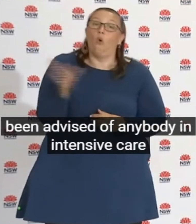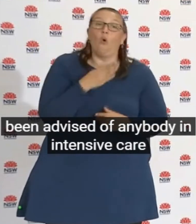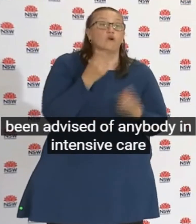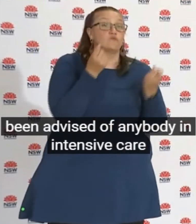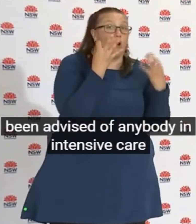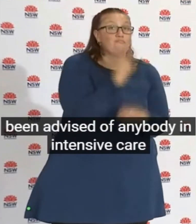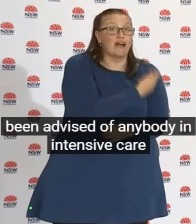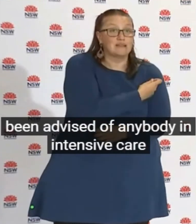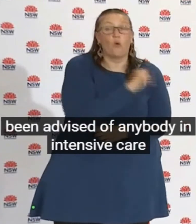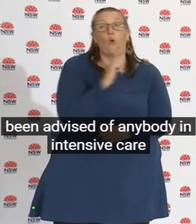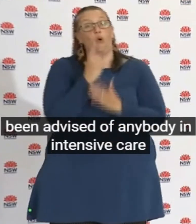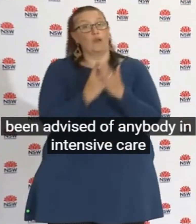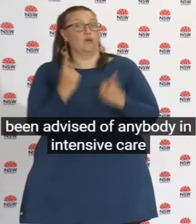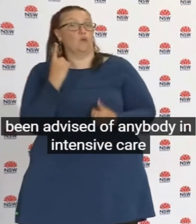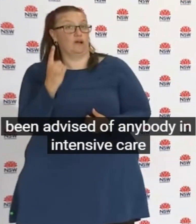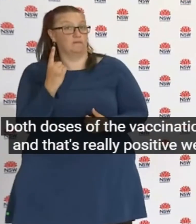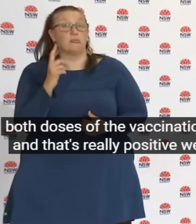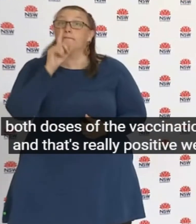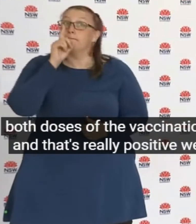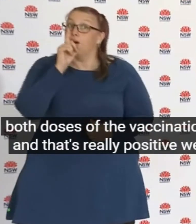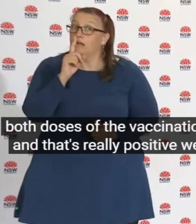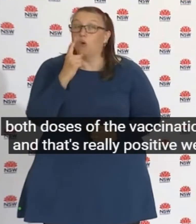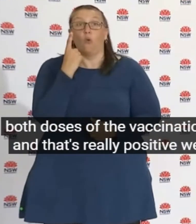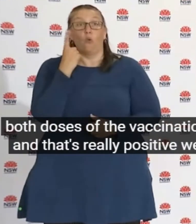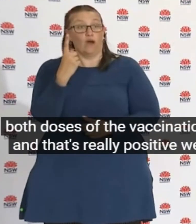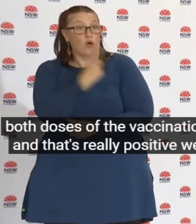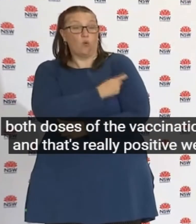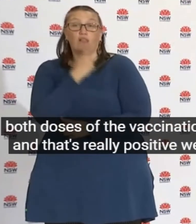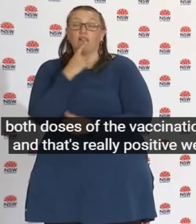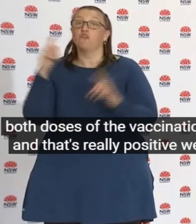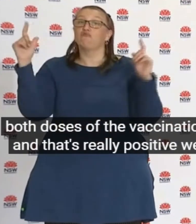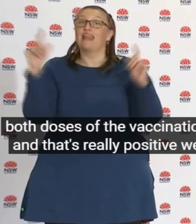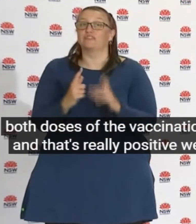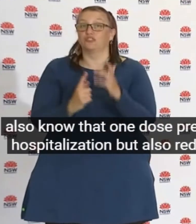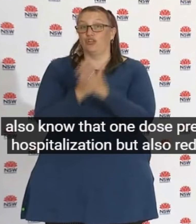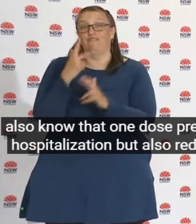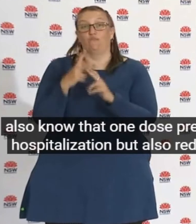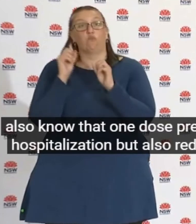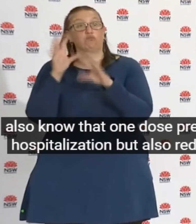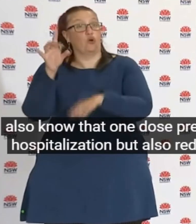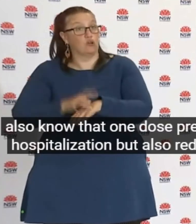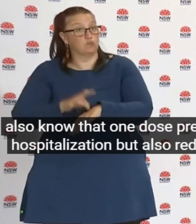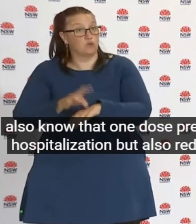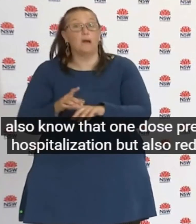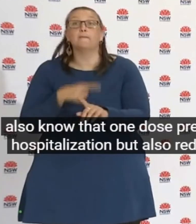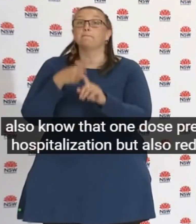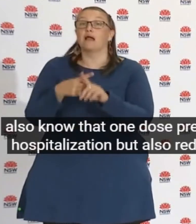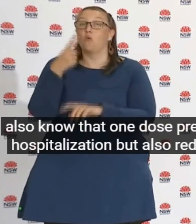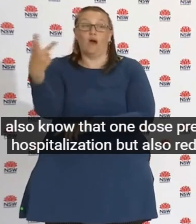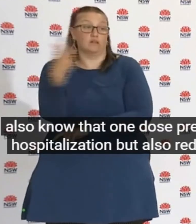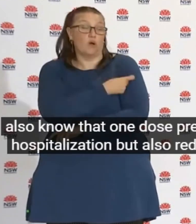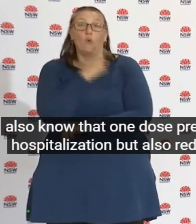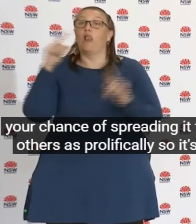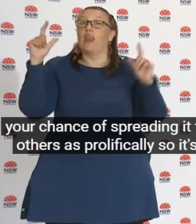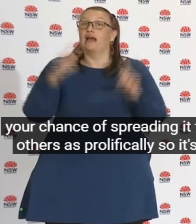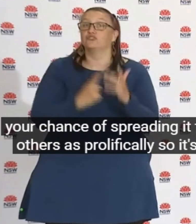positive. We also know that one dose prevents hospitalisation, but also reduces your chance of spreading it to others as